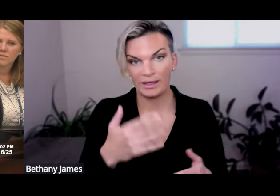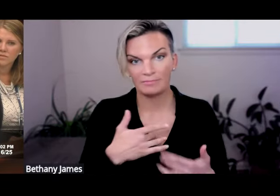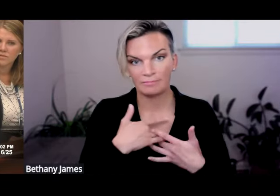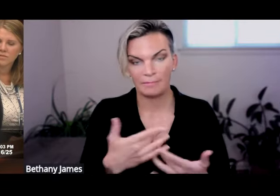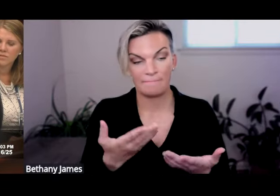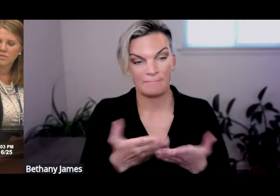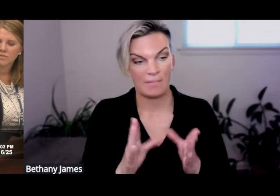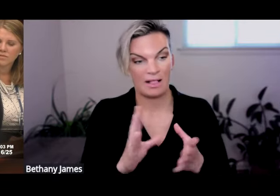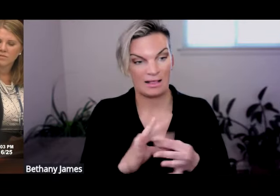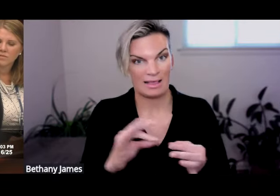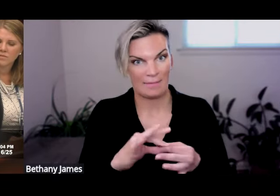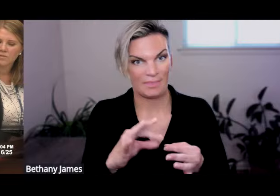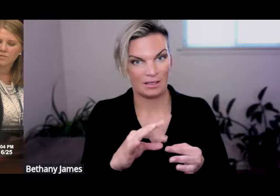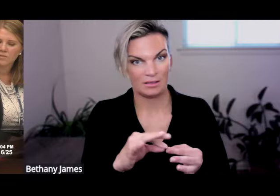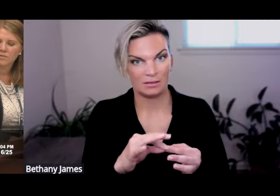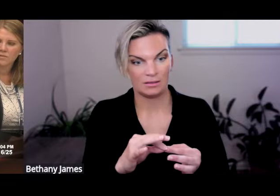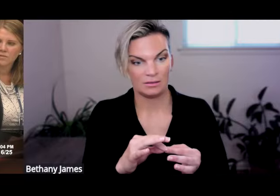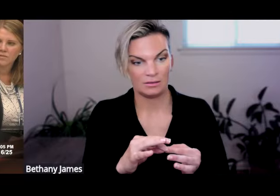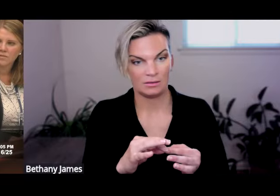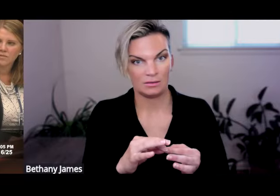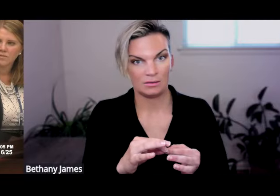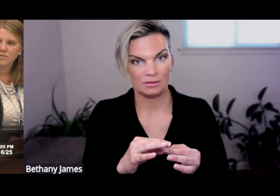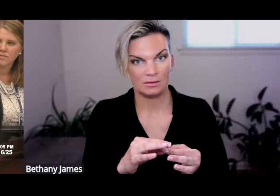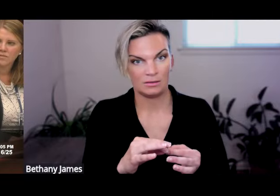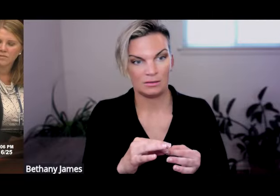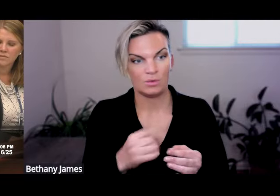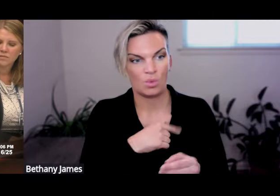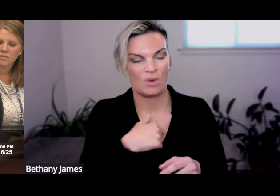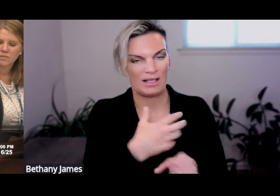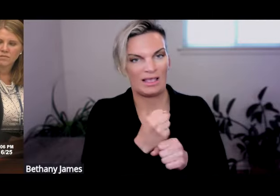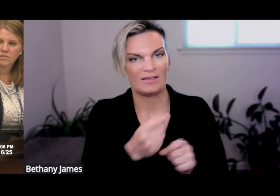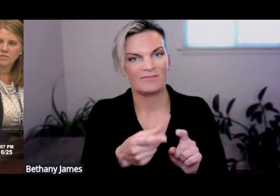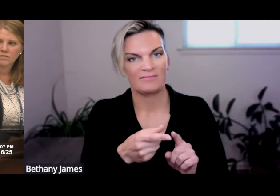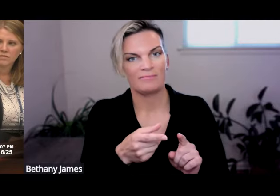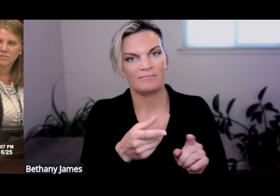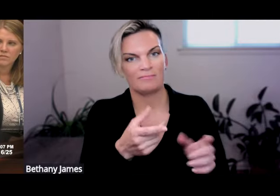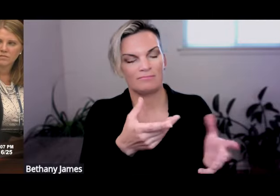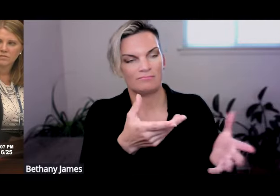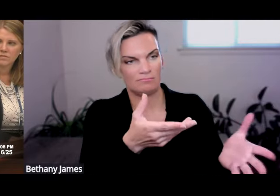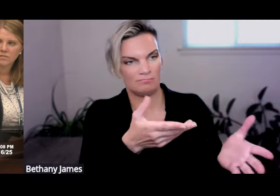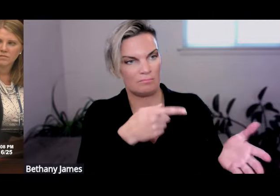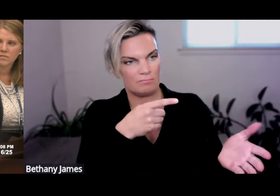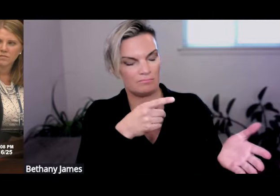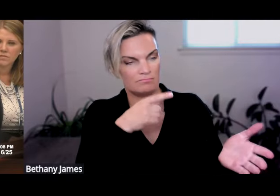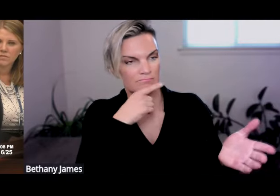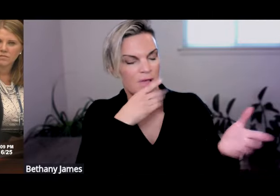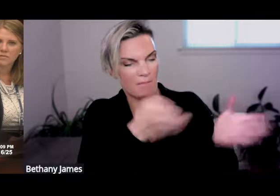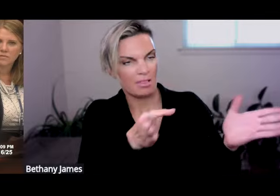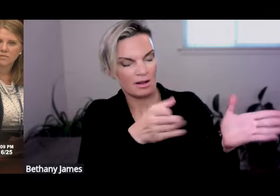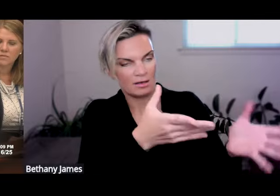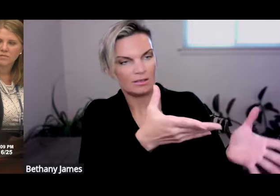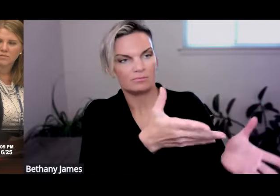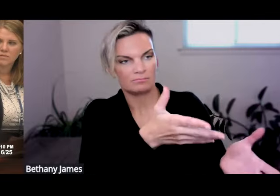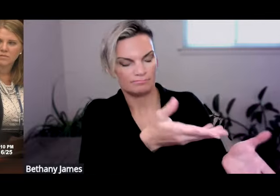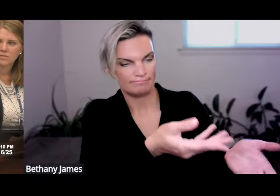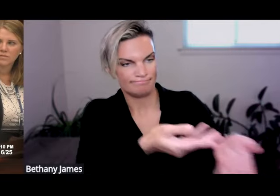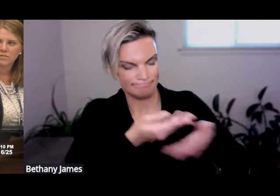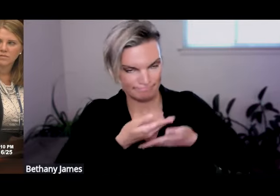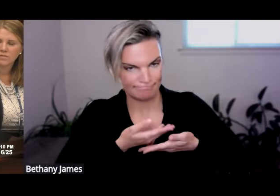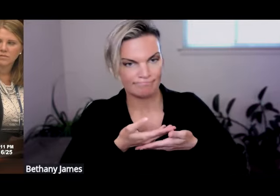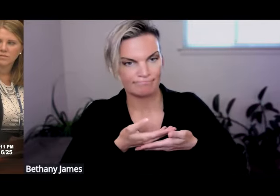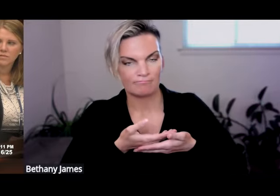get comes from a third party, right? A member of the public, things like that. And